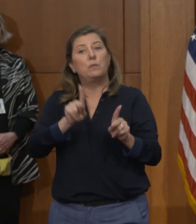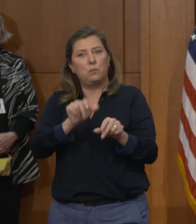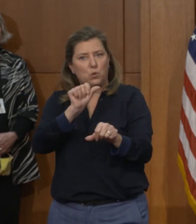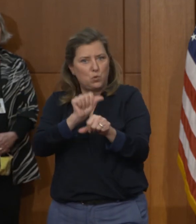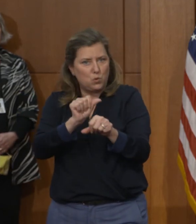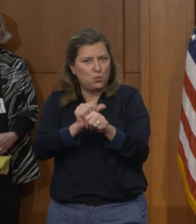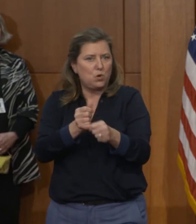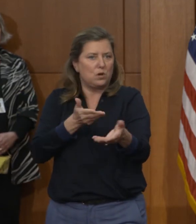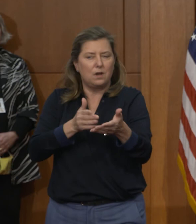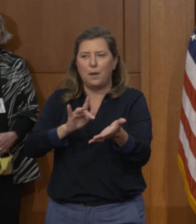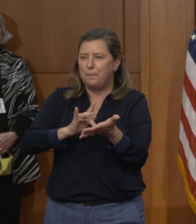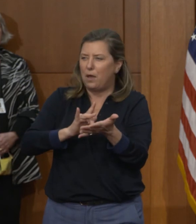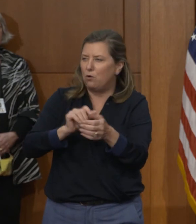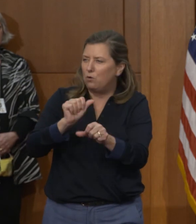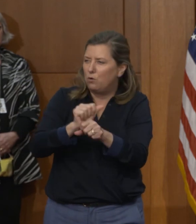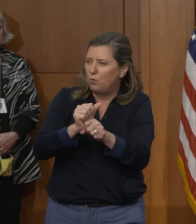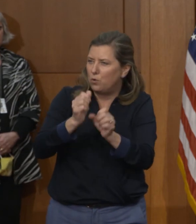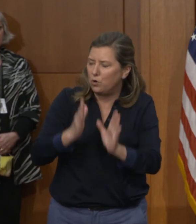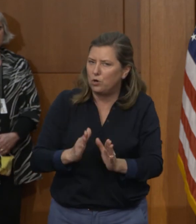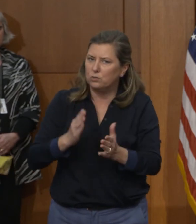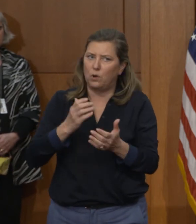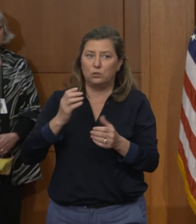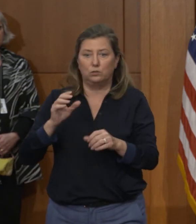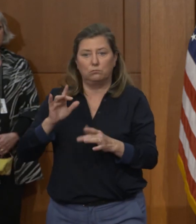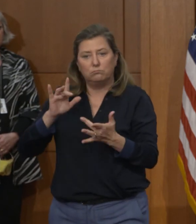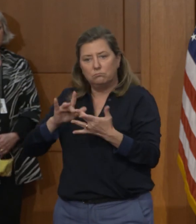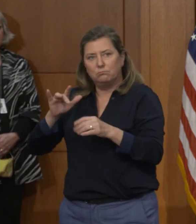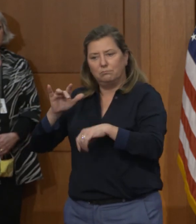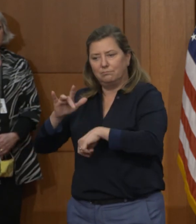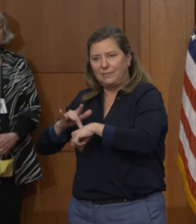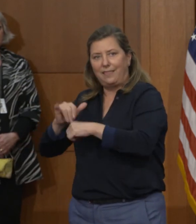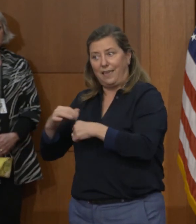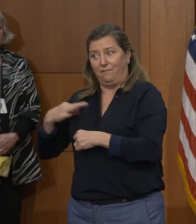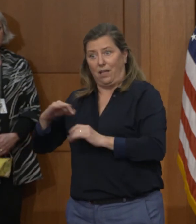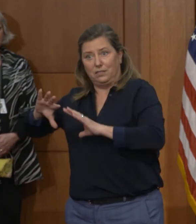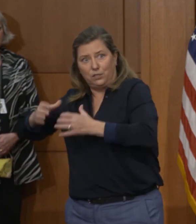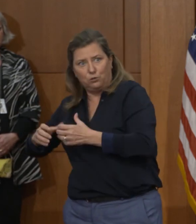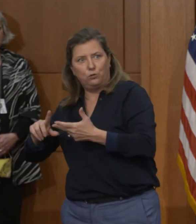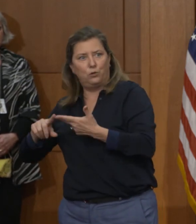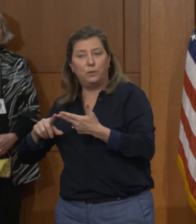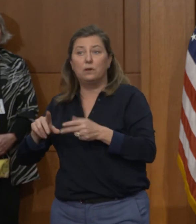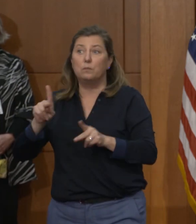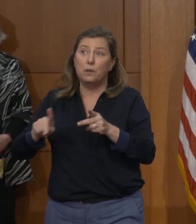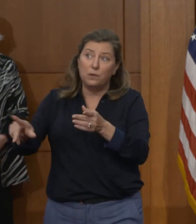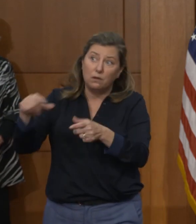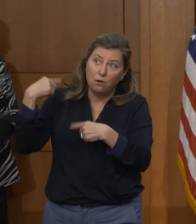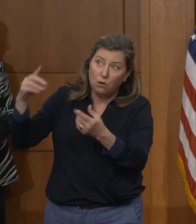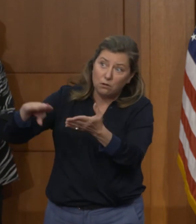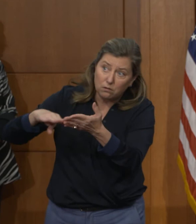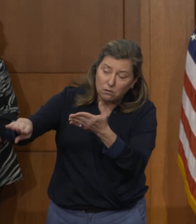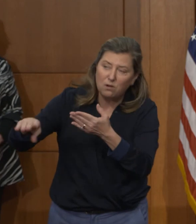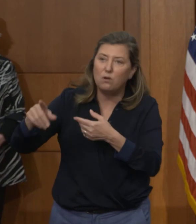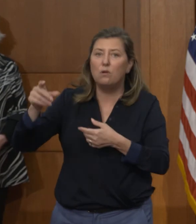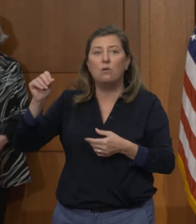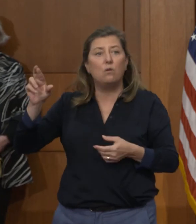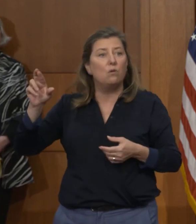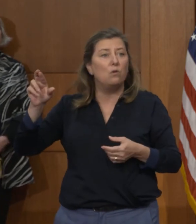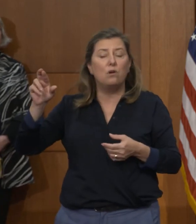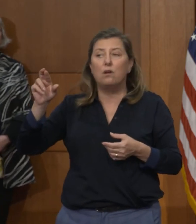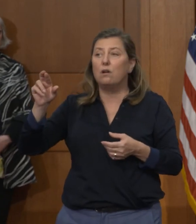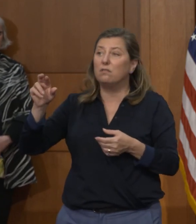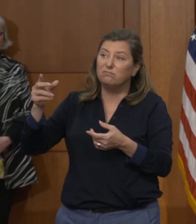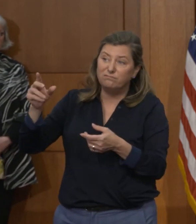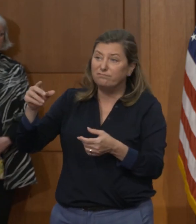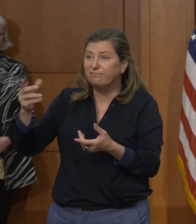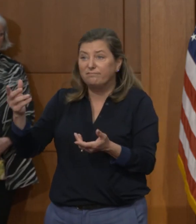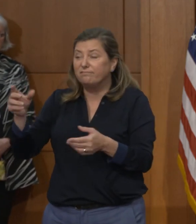workforce, utilizing our medical reserve corps, utilizing furloughed and underutilized